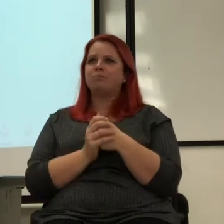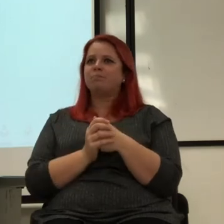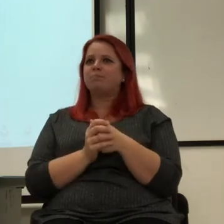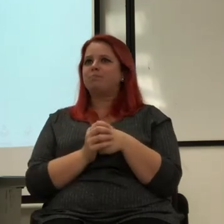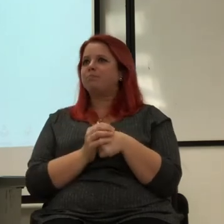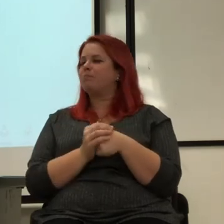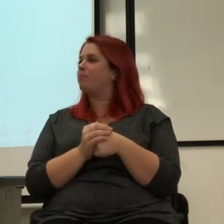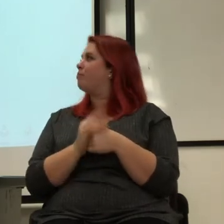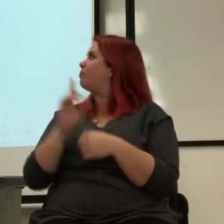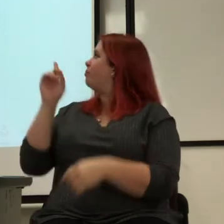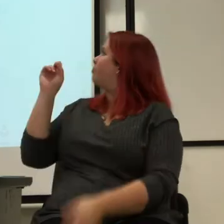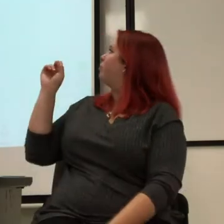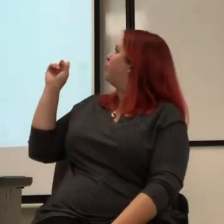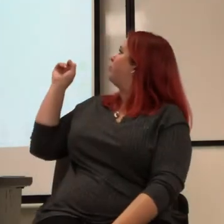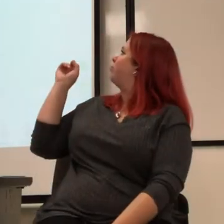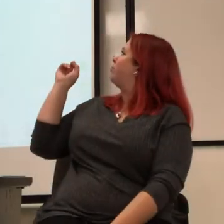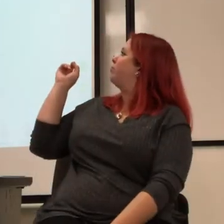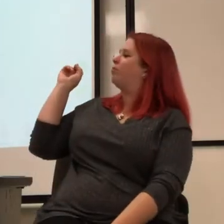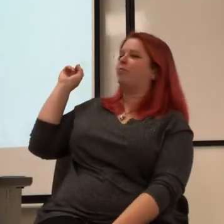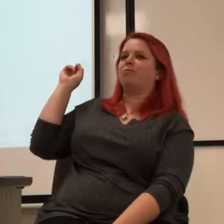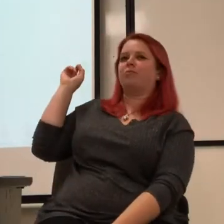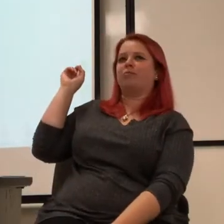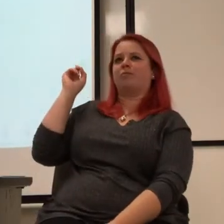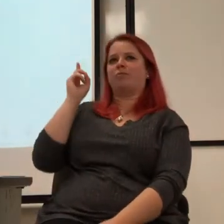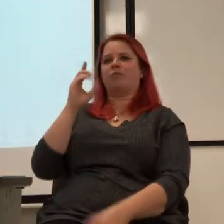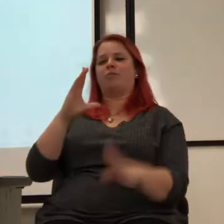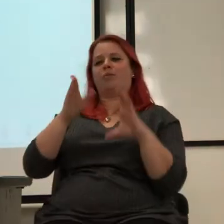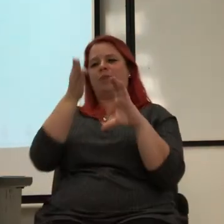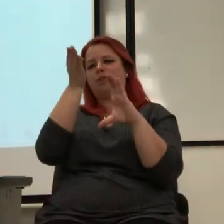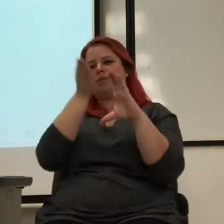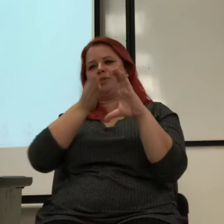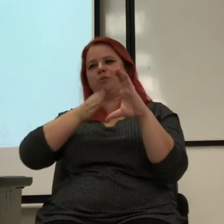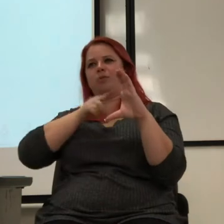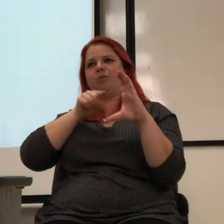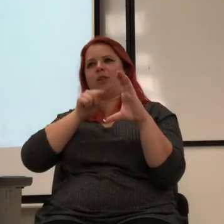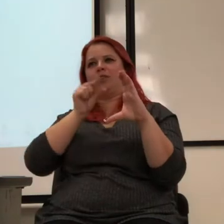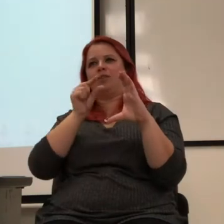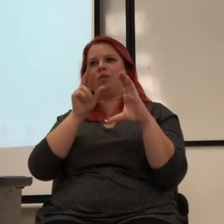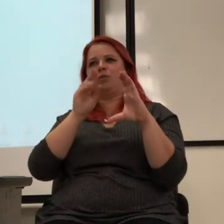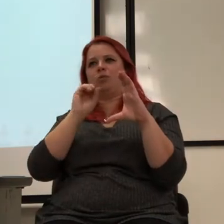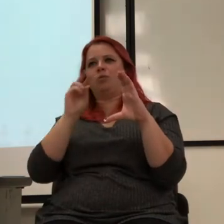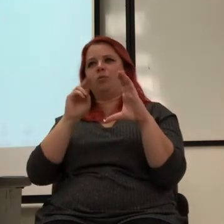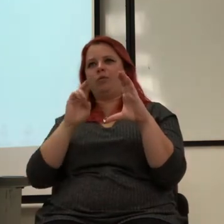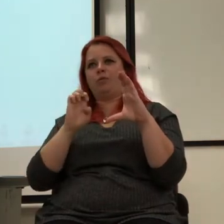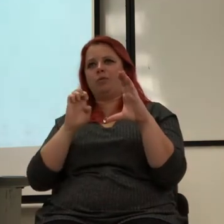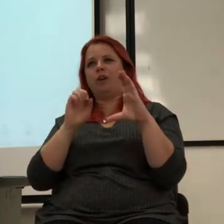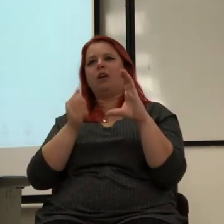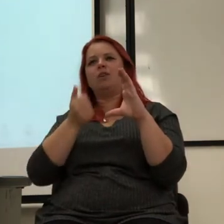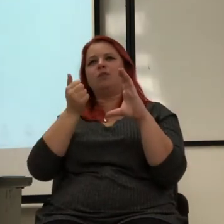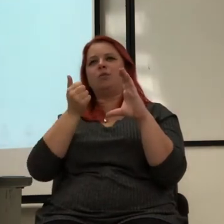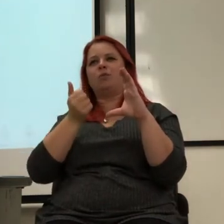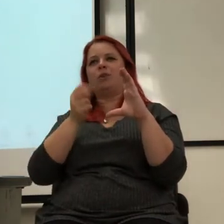Yeah, it does. So that's the groove, colored in green. Therefore, which ventricle is this?